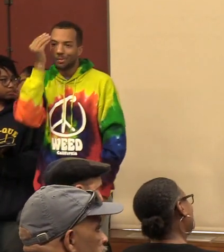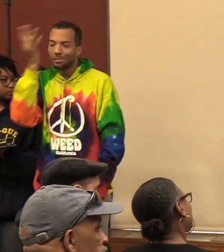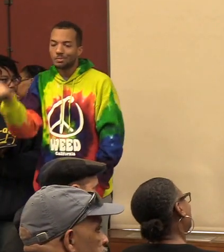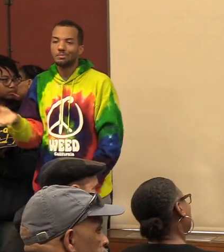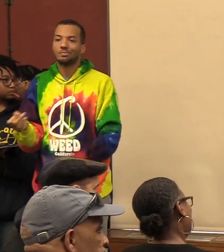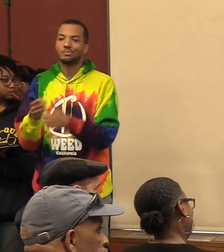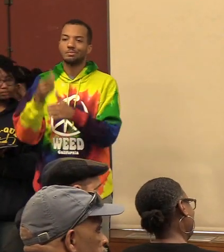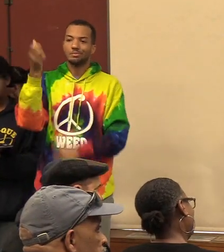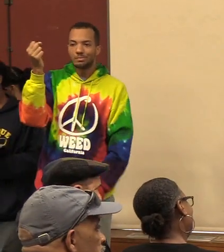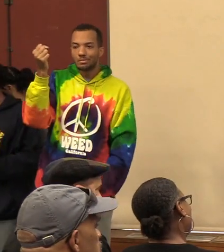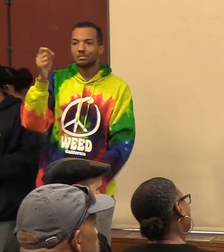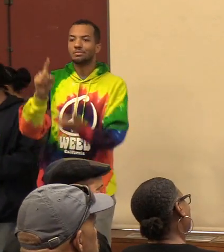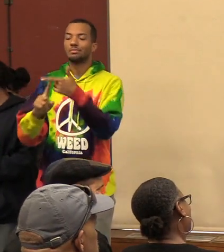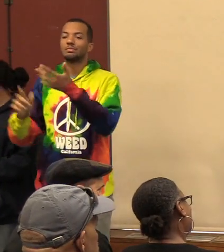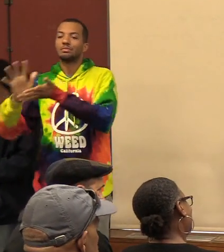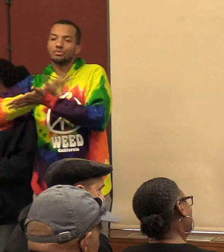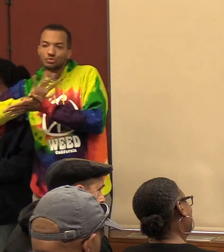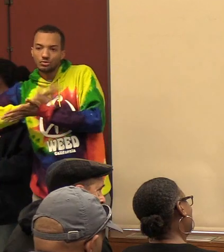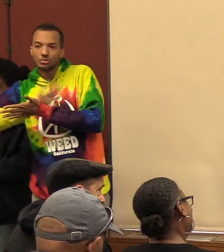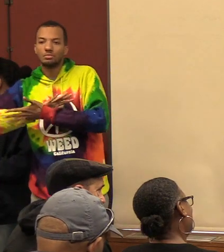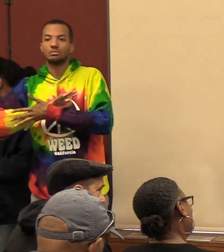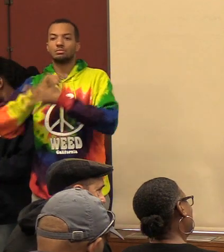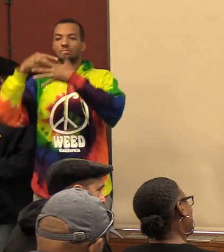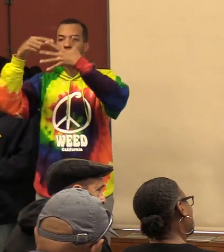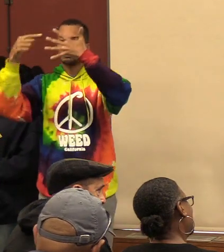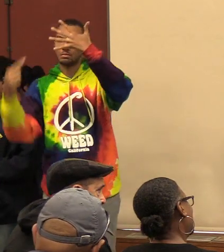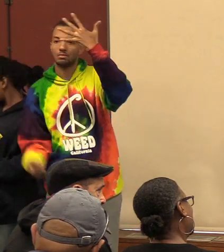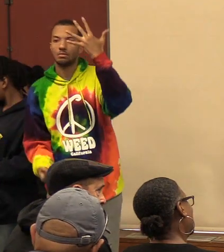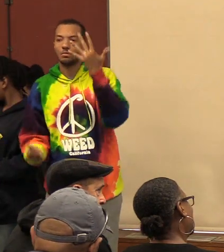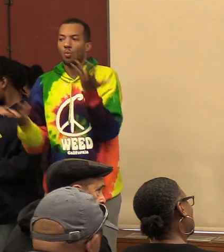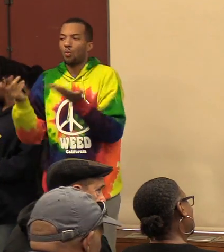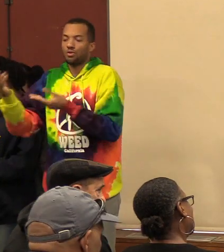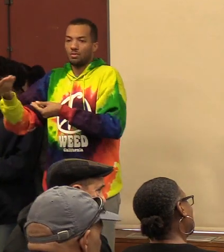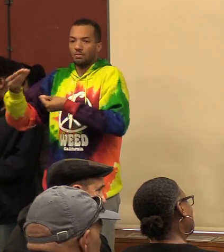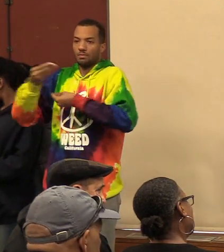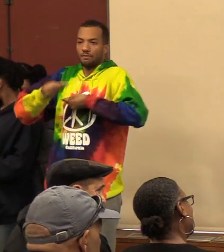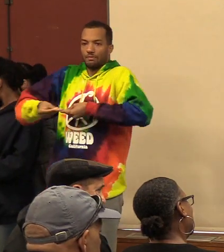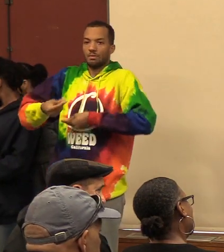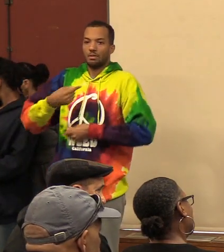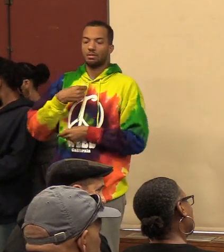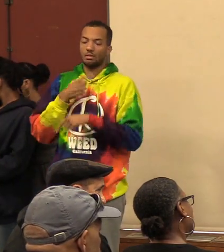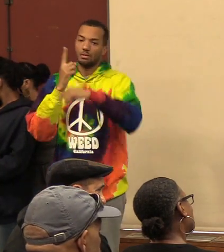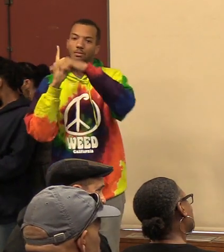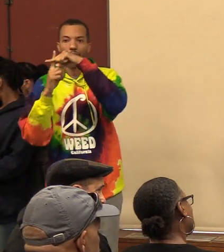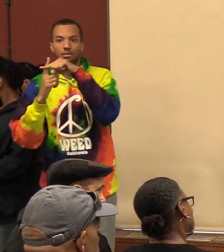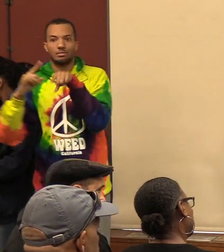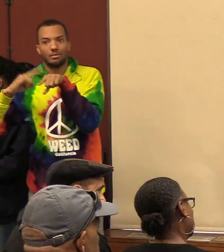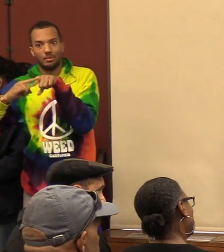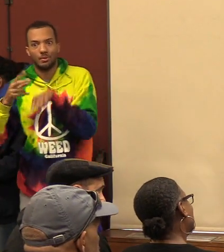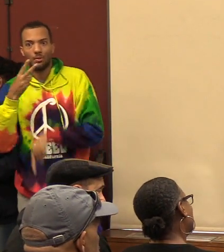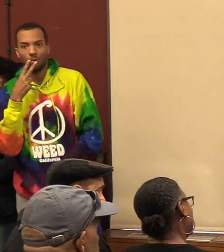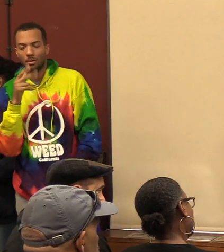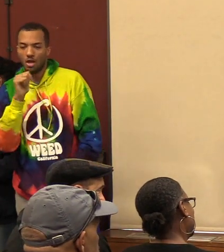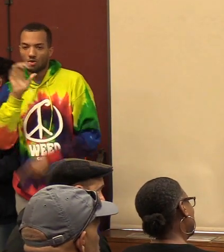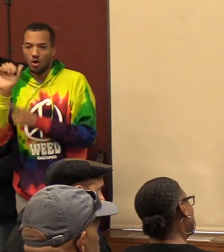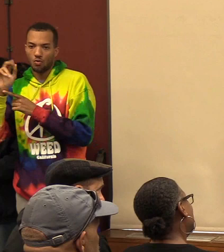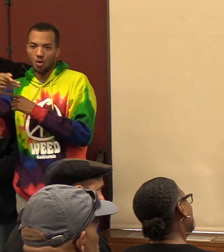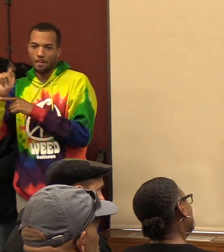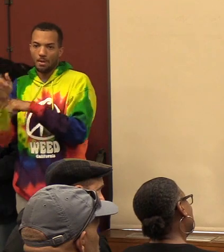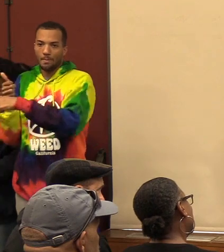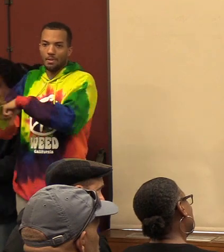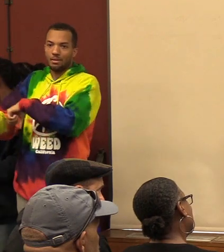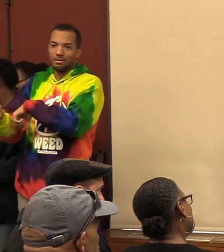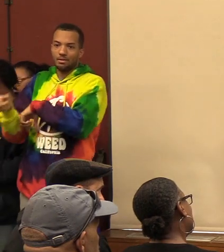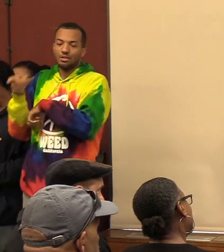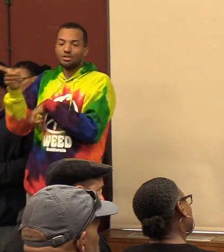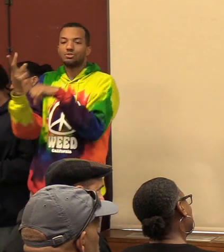the cheese, it was all the stuff you were giving me, it was the cigarettes, it was all of it. It wasn't the carpet, but she put aluminum on the